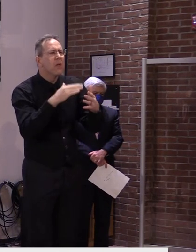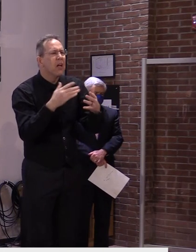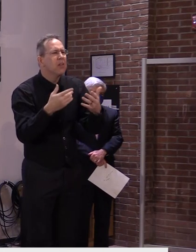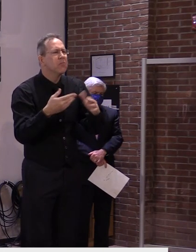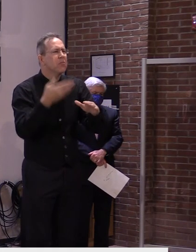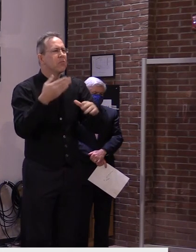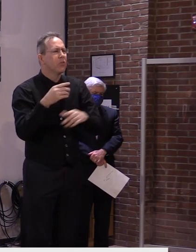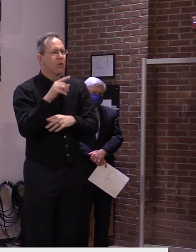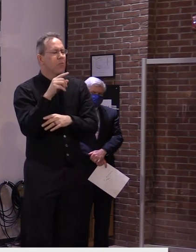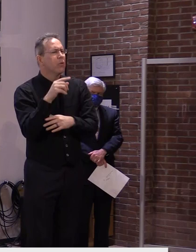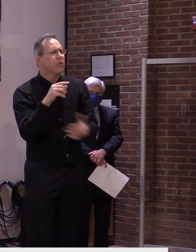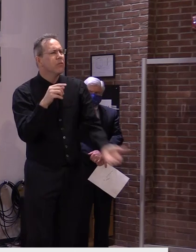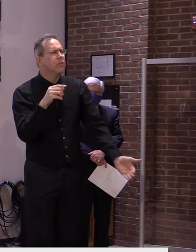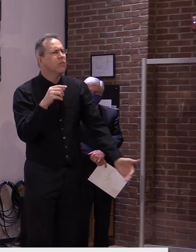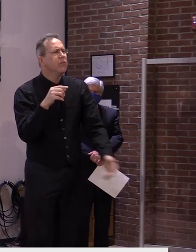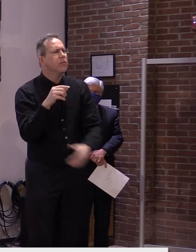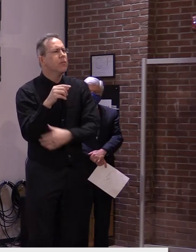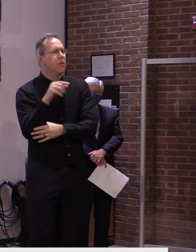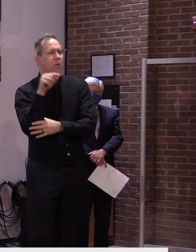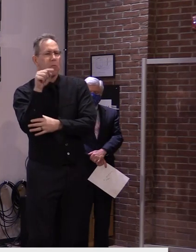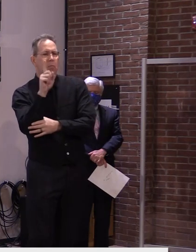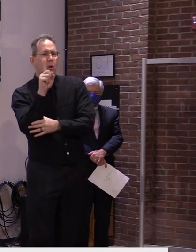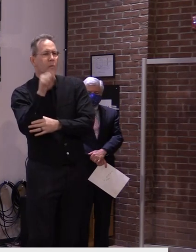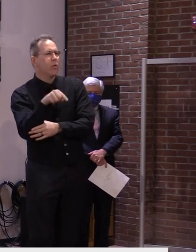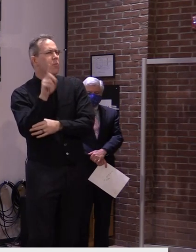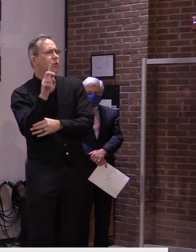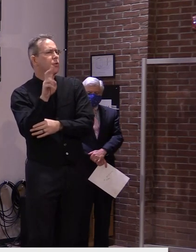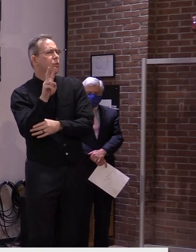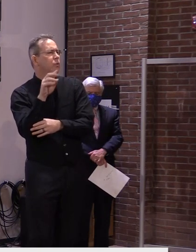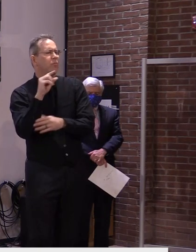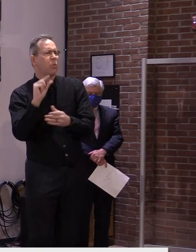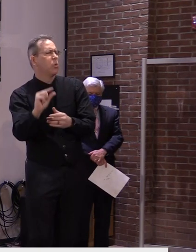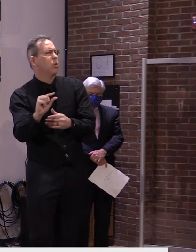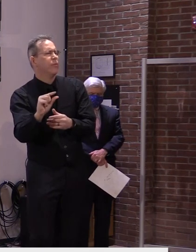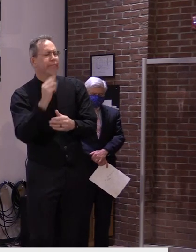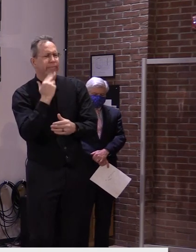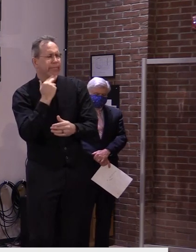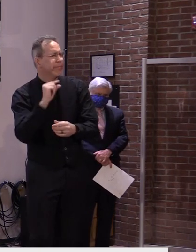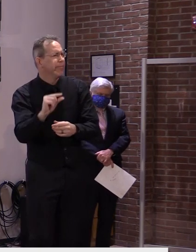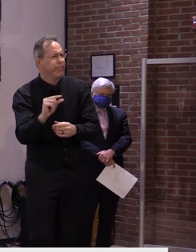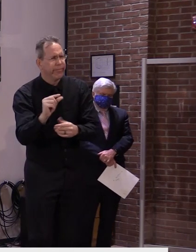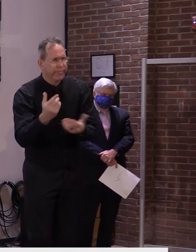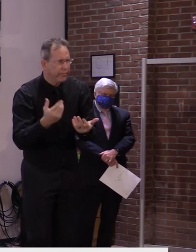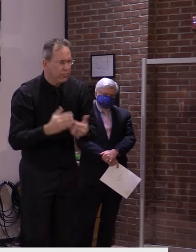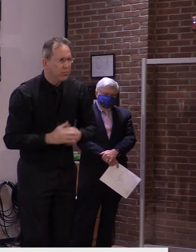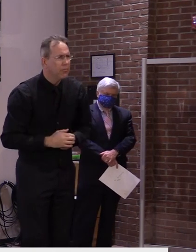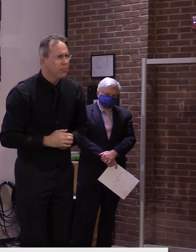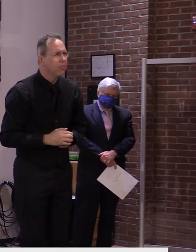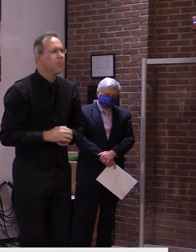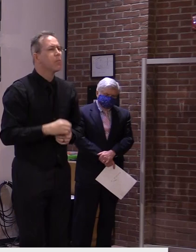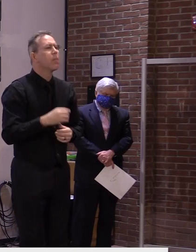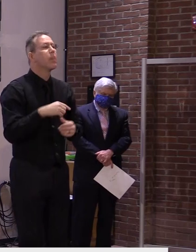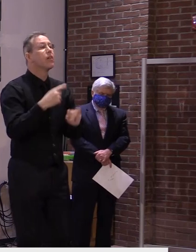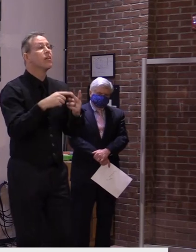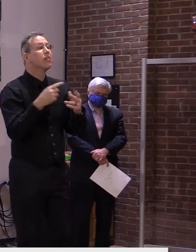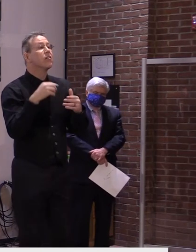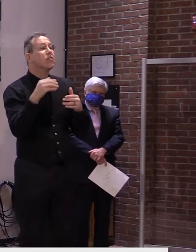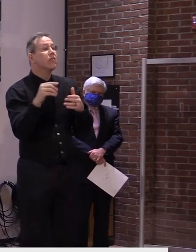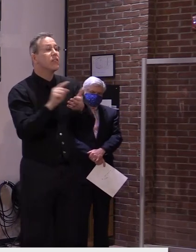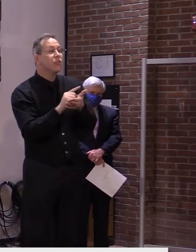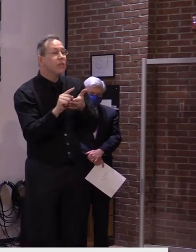the participation rate was 33% and four cases were identified. Positivity rate is